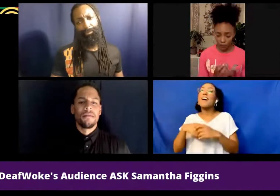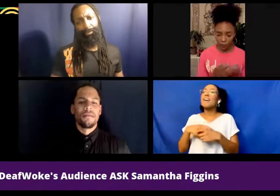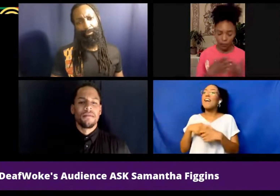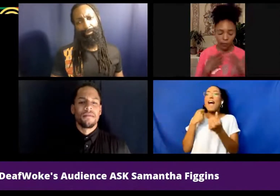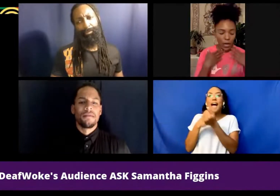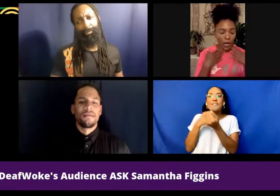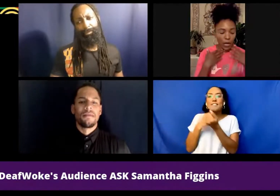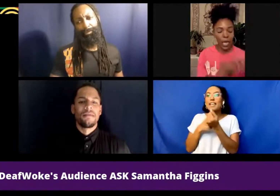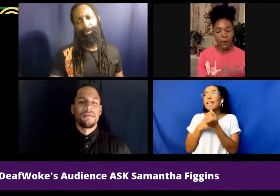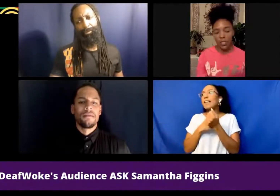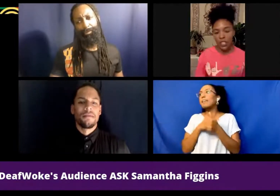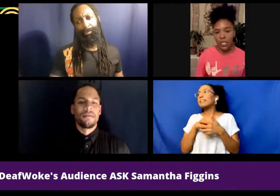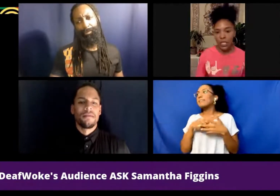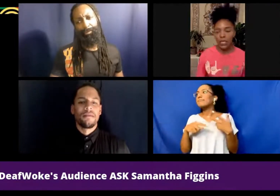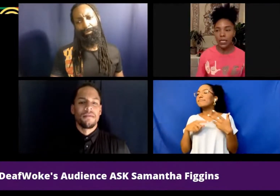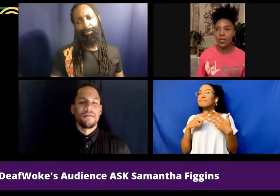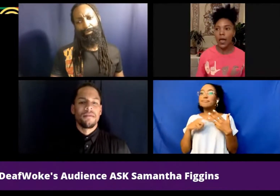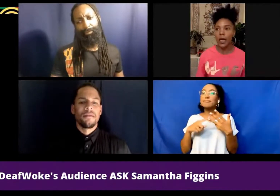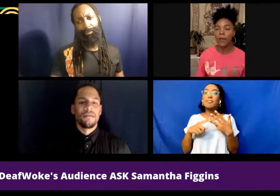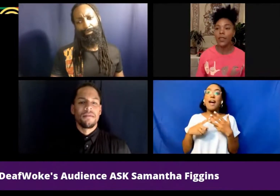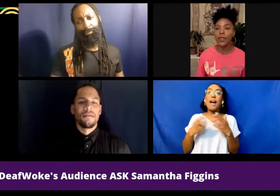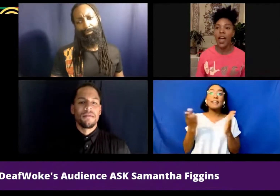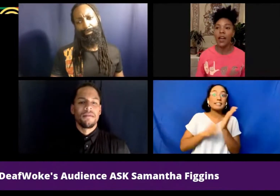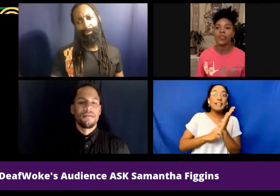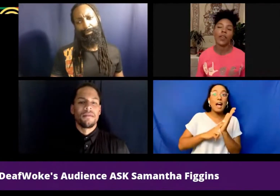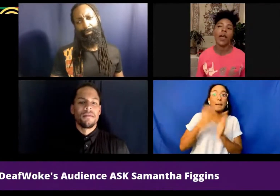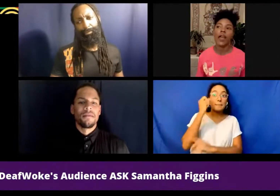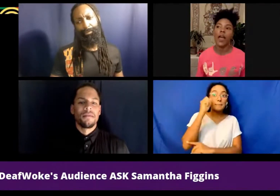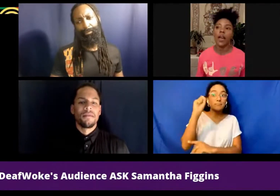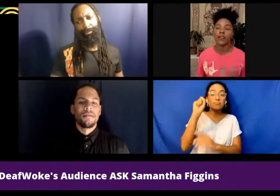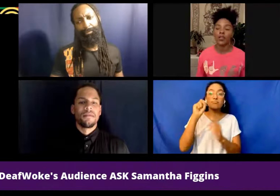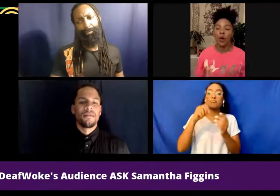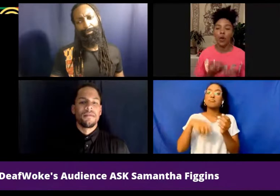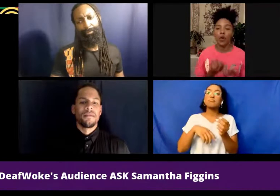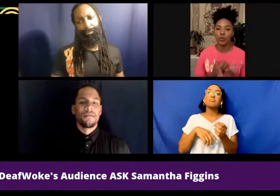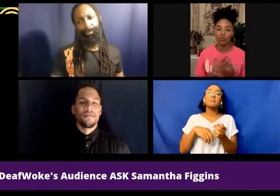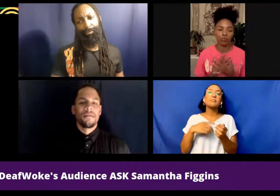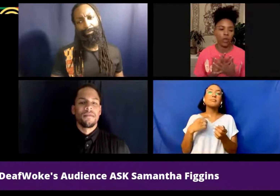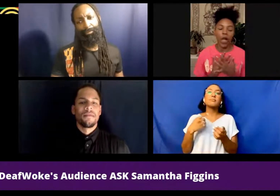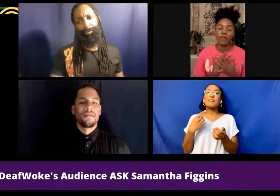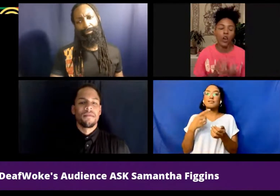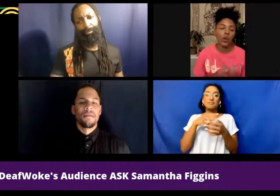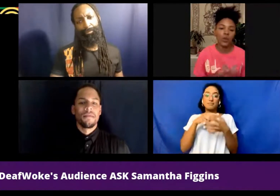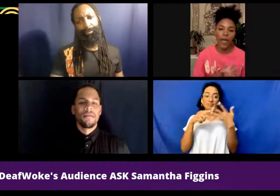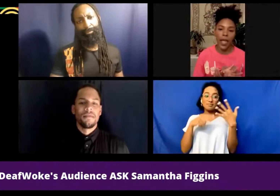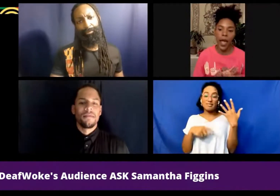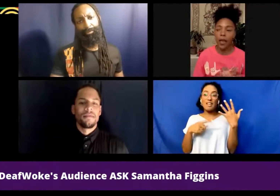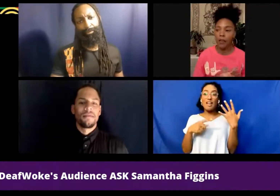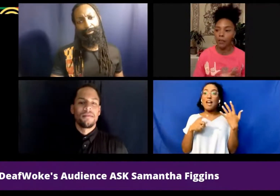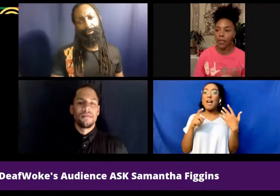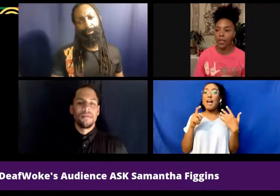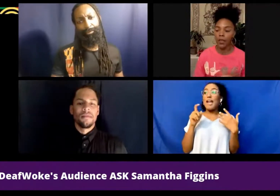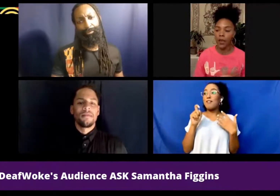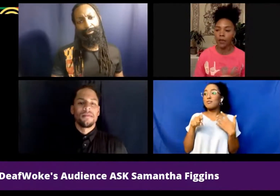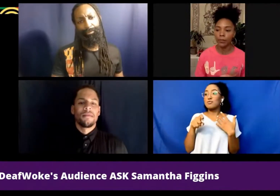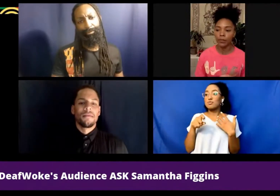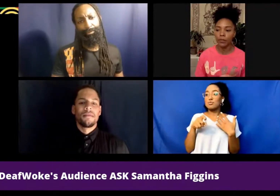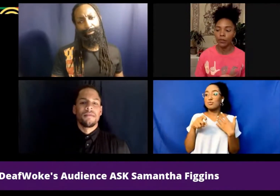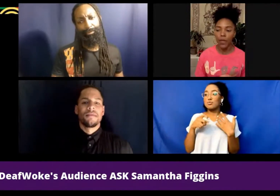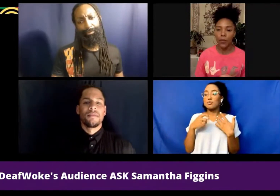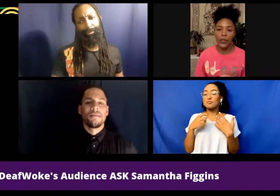know, sign petitions and things like that. But then after that, I have to hold what I have